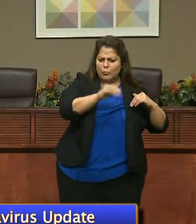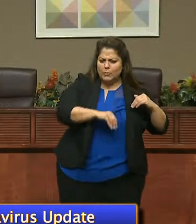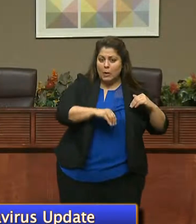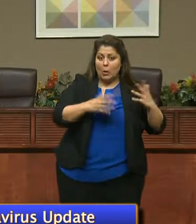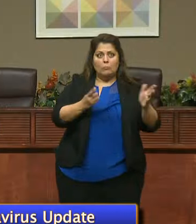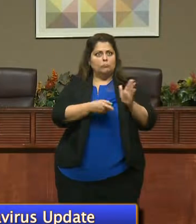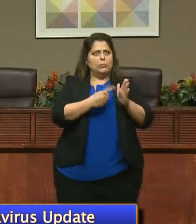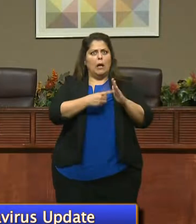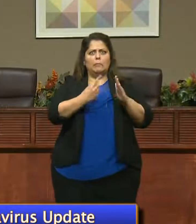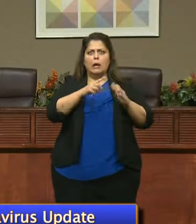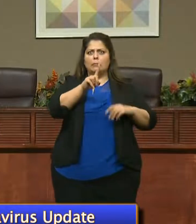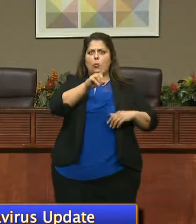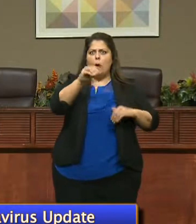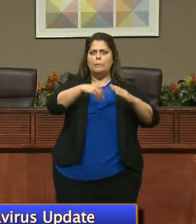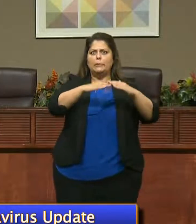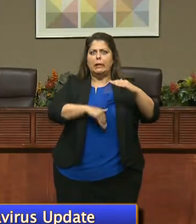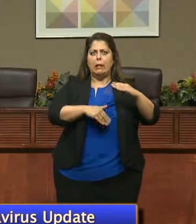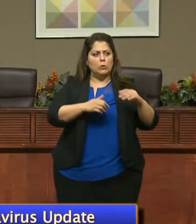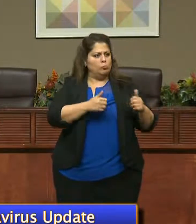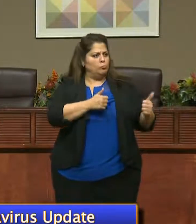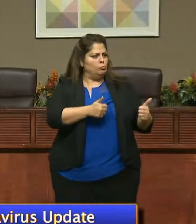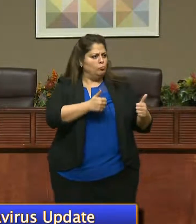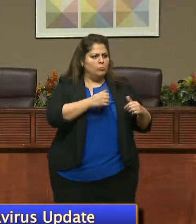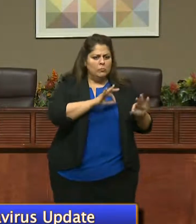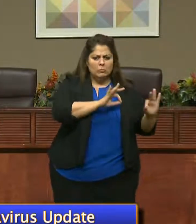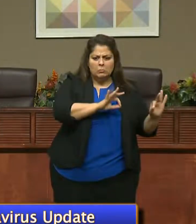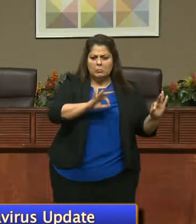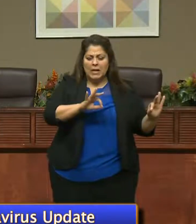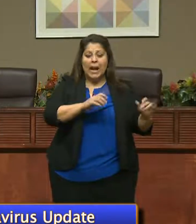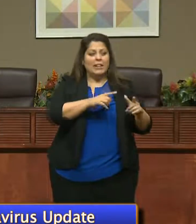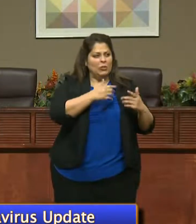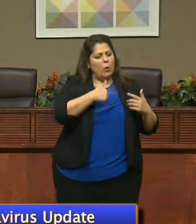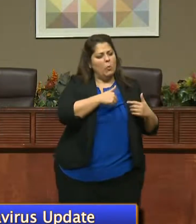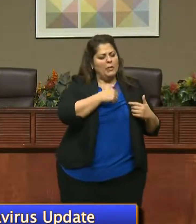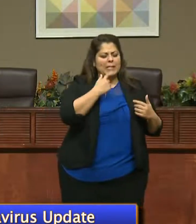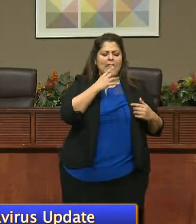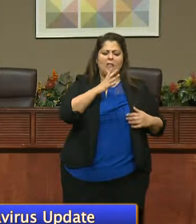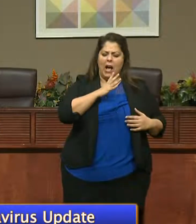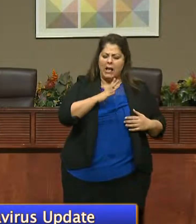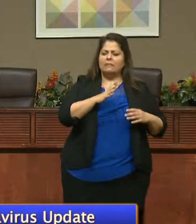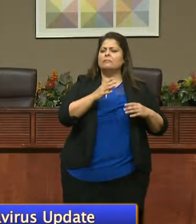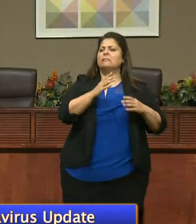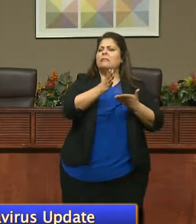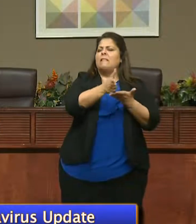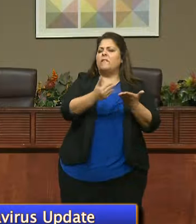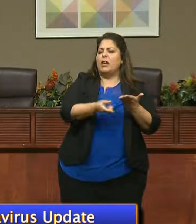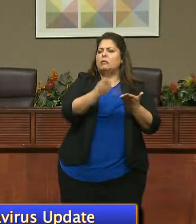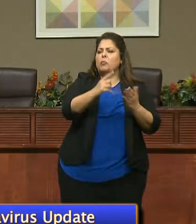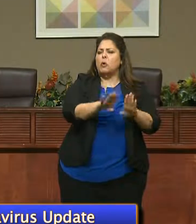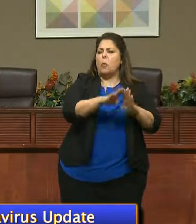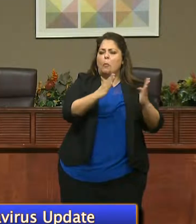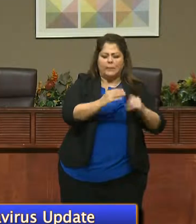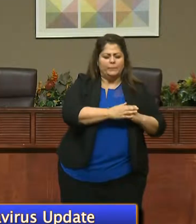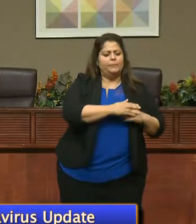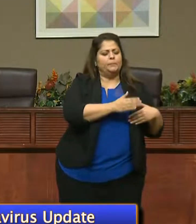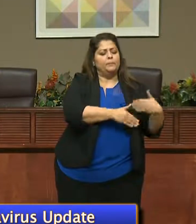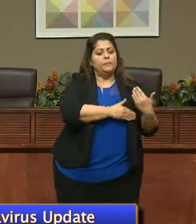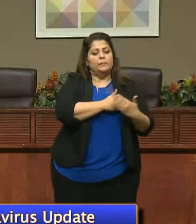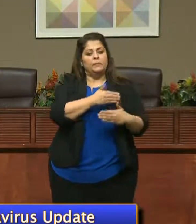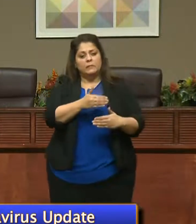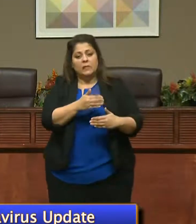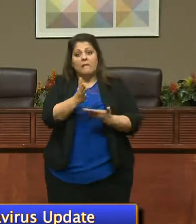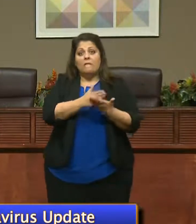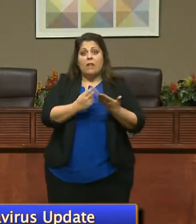we opened up into phase 1 and we opened up into phase 2 and suggested to everybody that if we're going to make this work, we need to